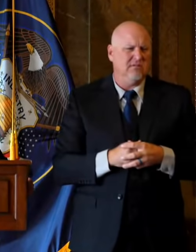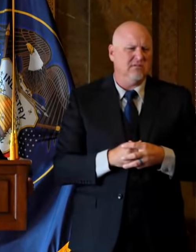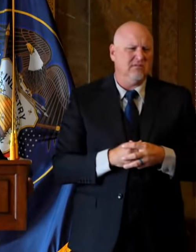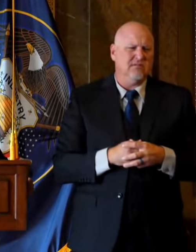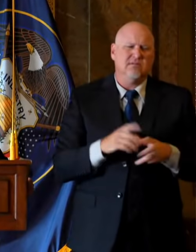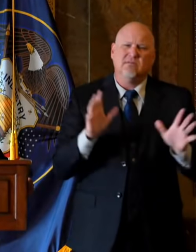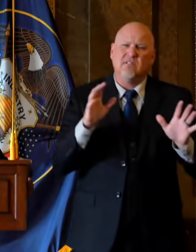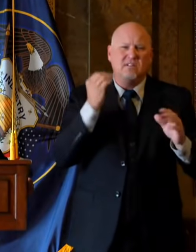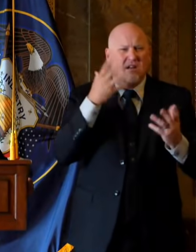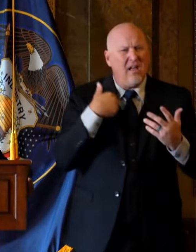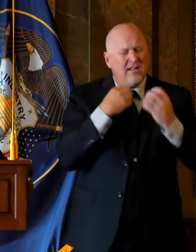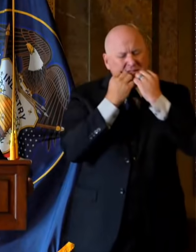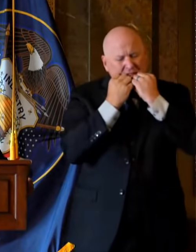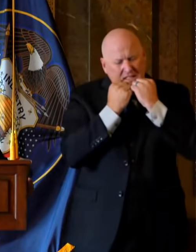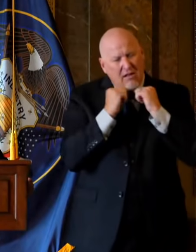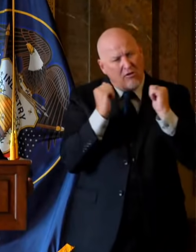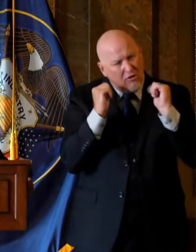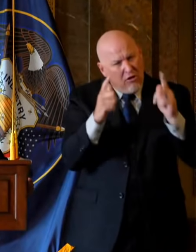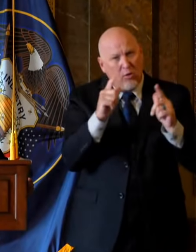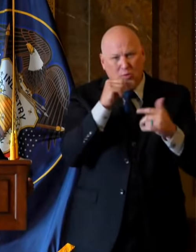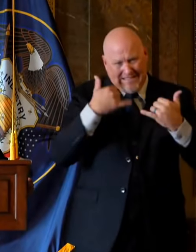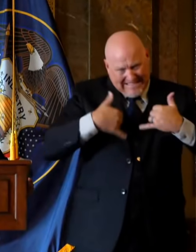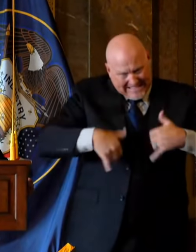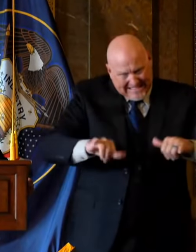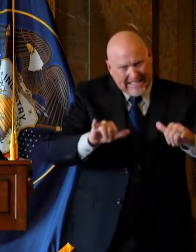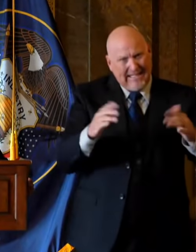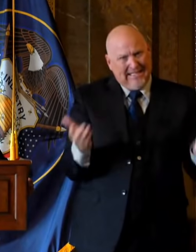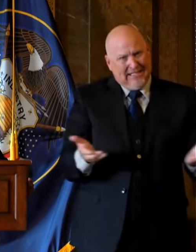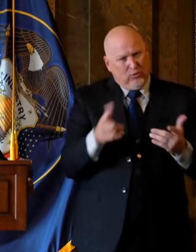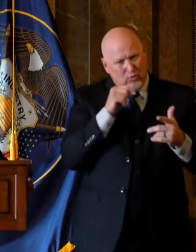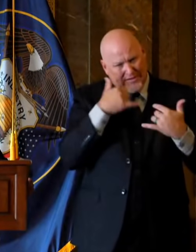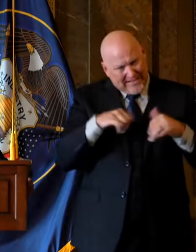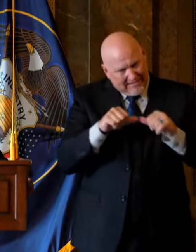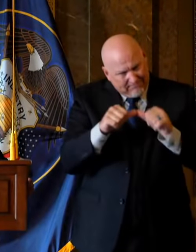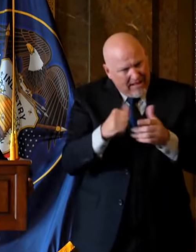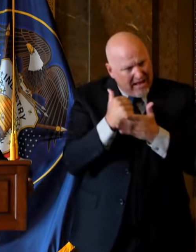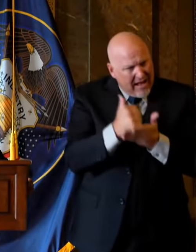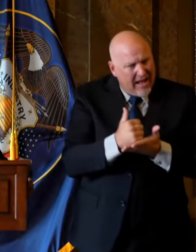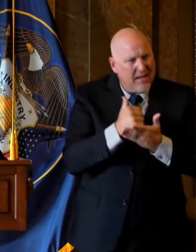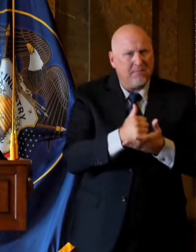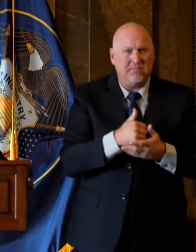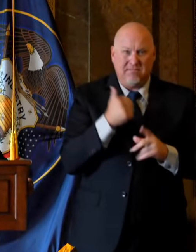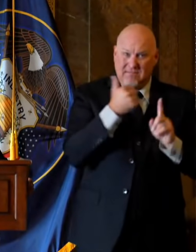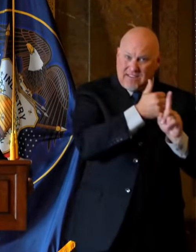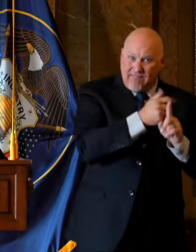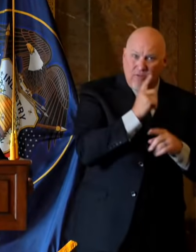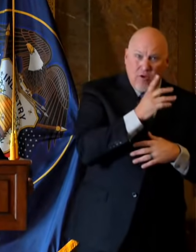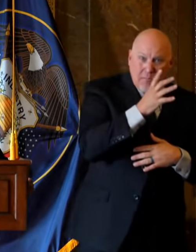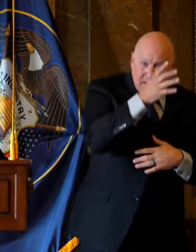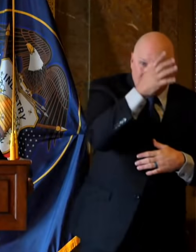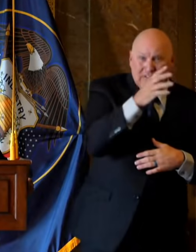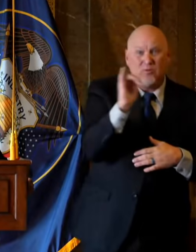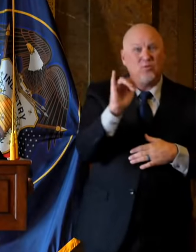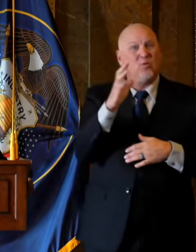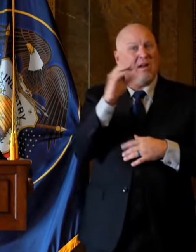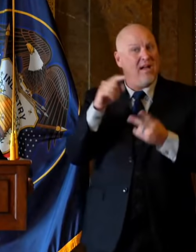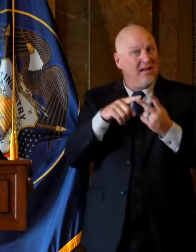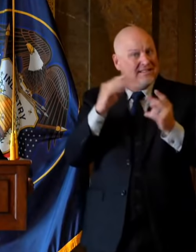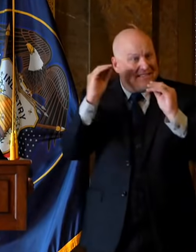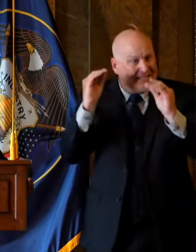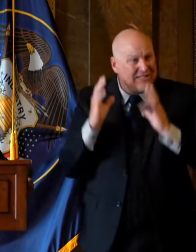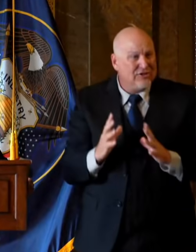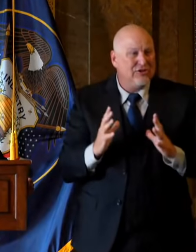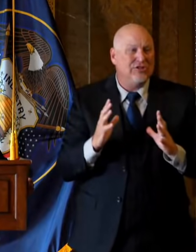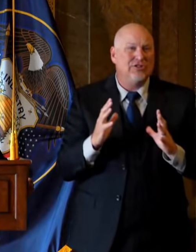workers, teachers, all parents and families, and all of our leaders trying to navigate this pandemic. But my thanks will never